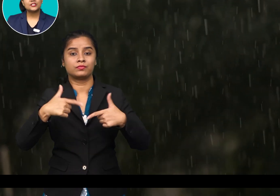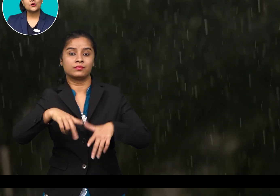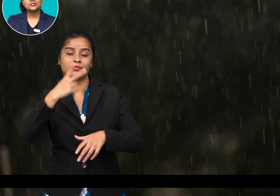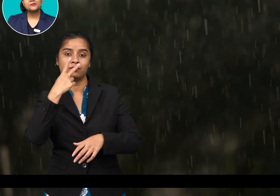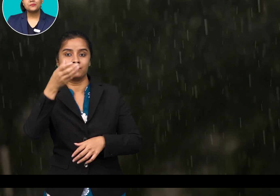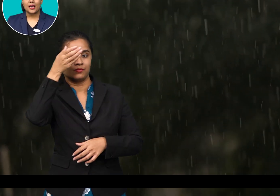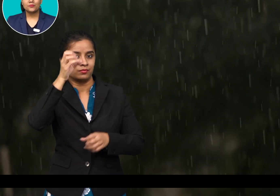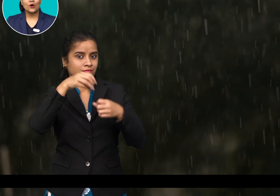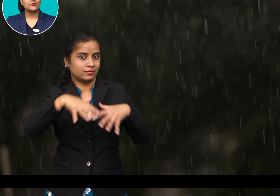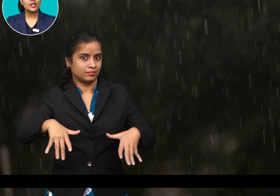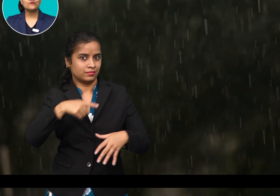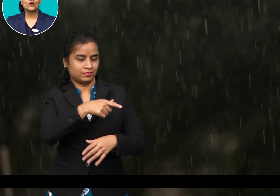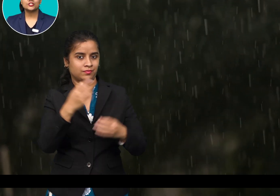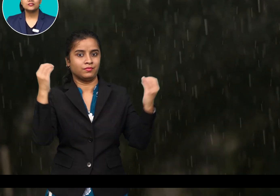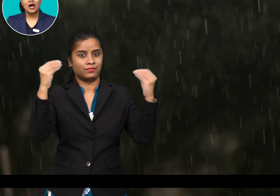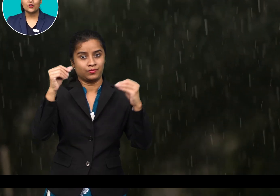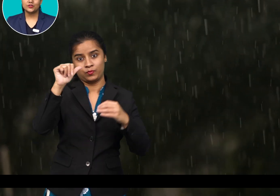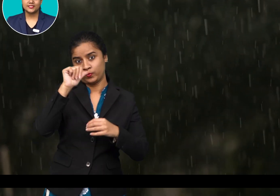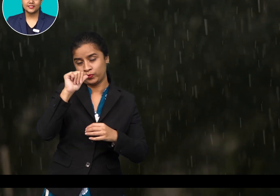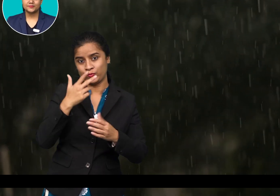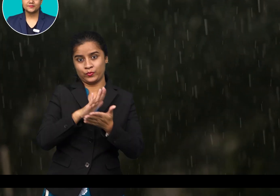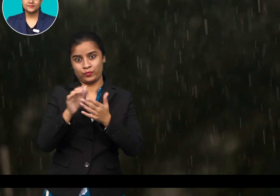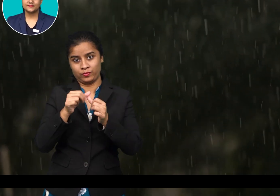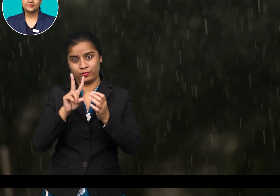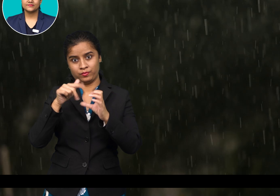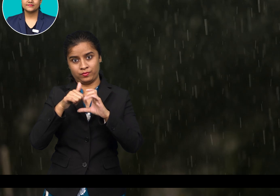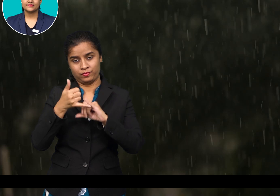Let's see the concept map on rainwater harvesting.